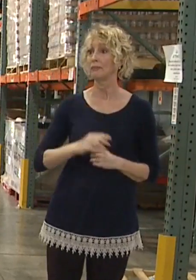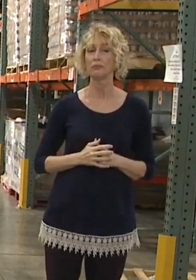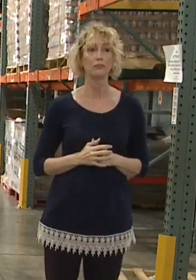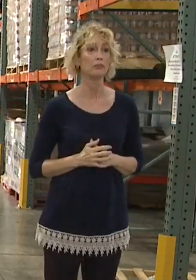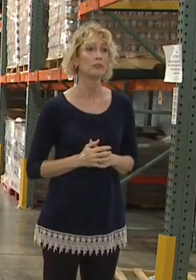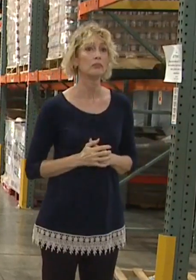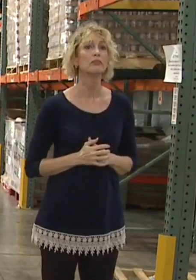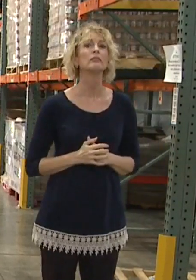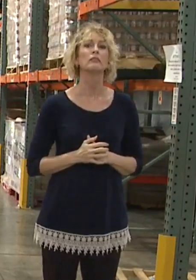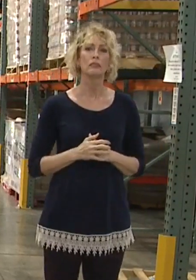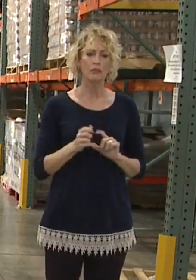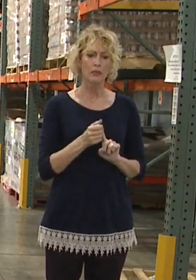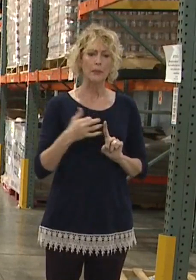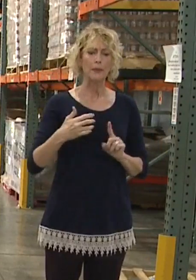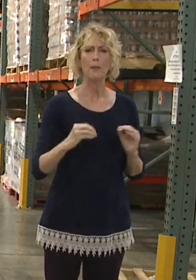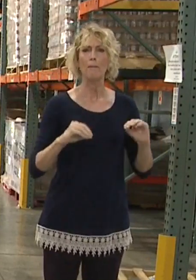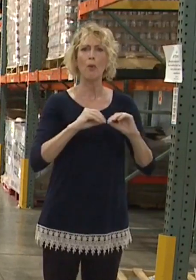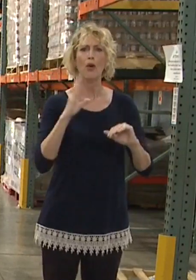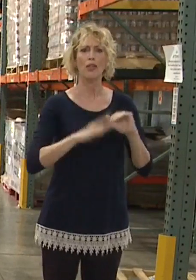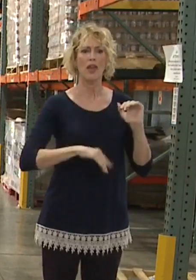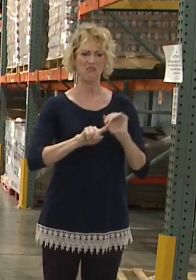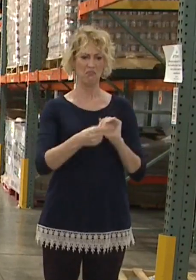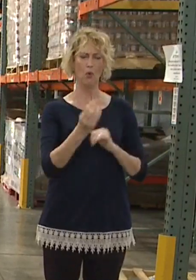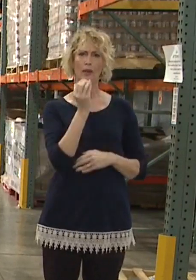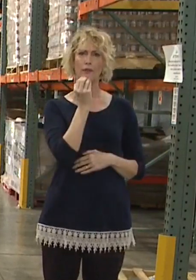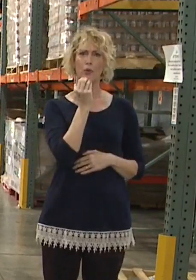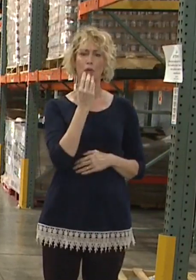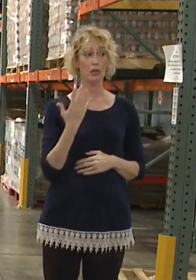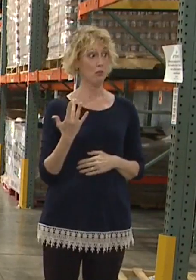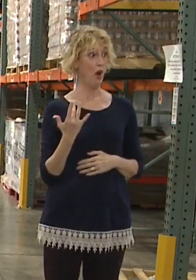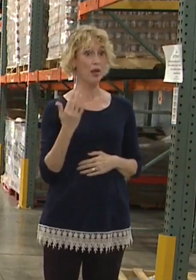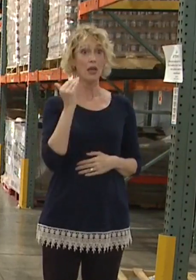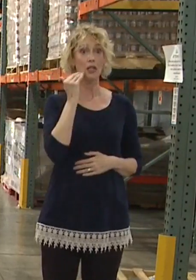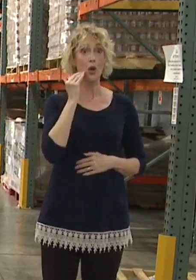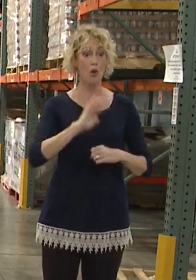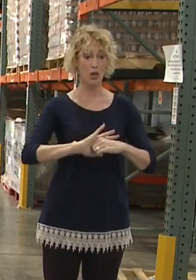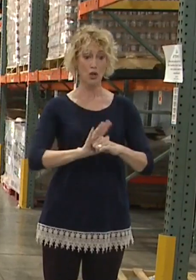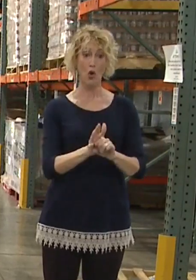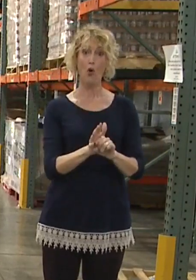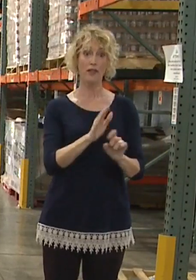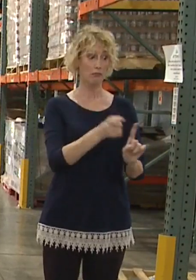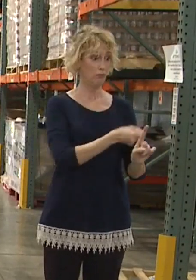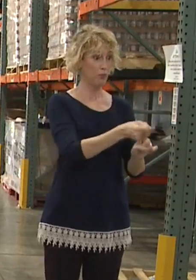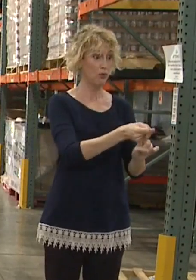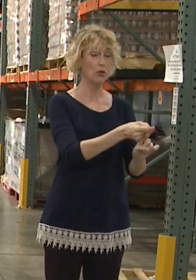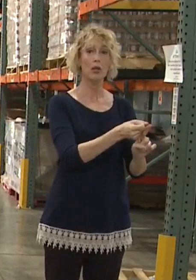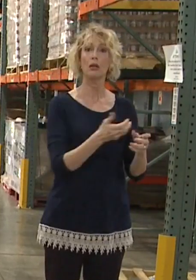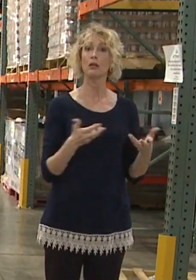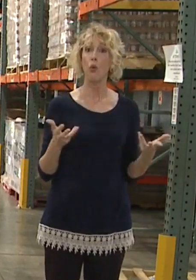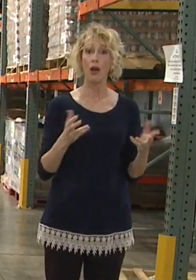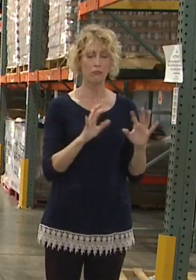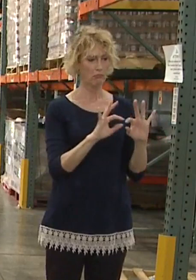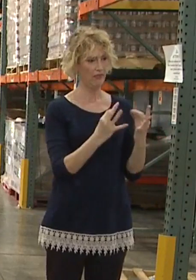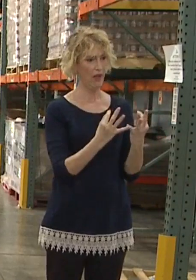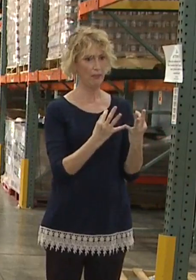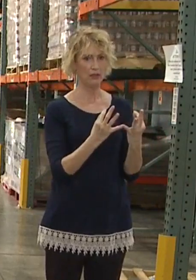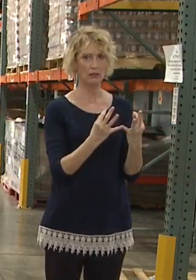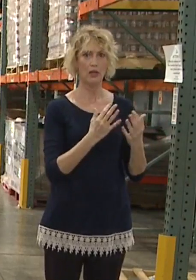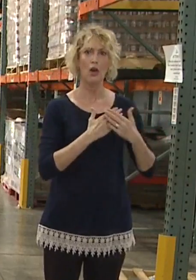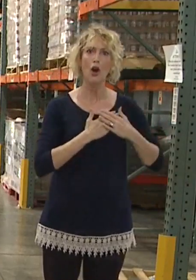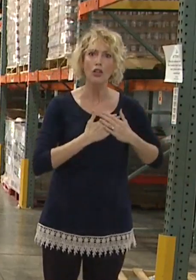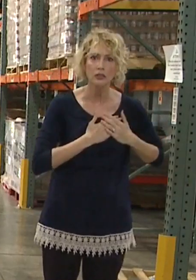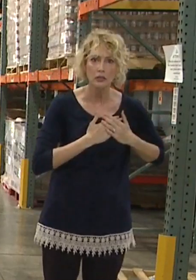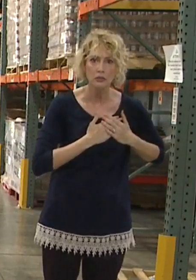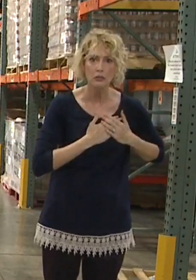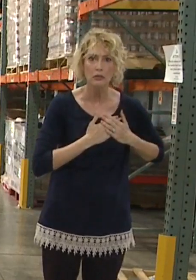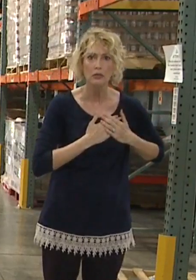We wanted to expand this beyond just food, though, because as we all know, COVID-19 is really having an impact on our families, on our hearts,